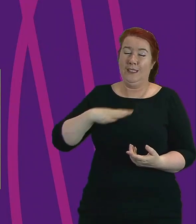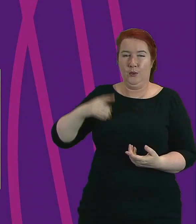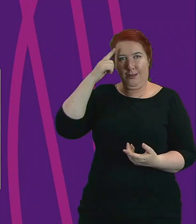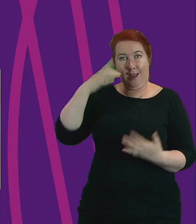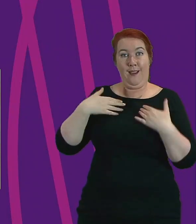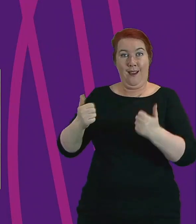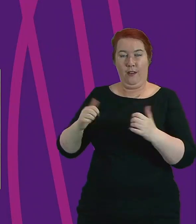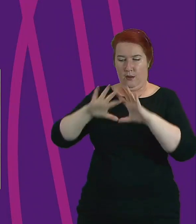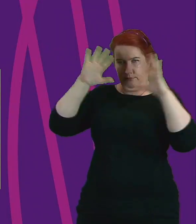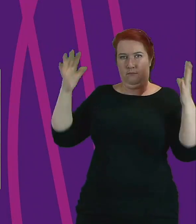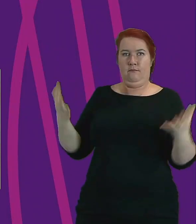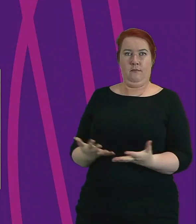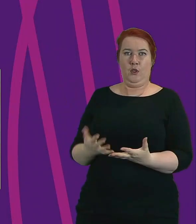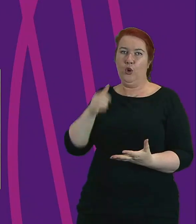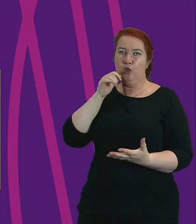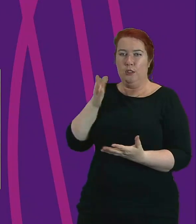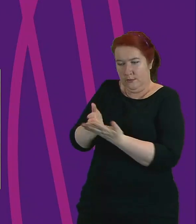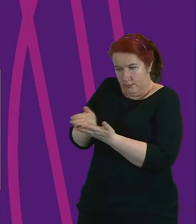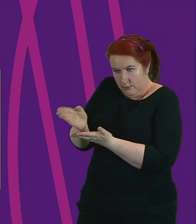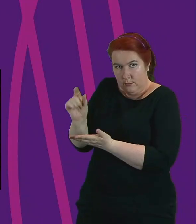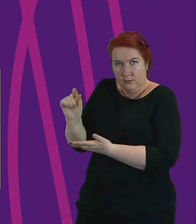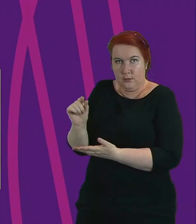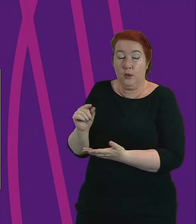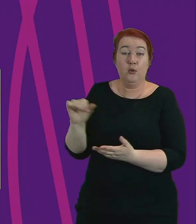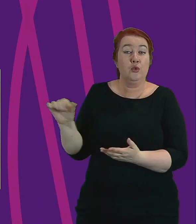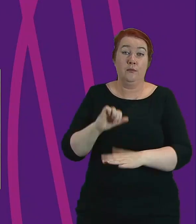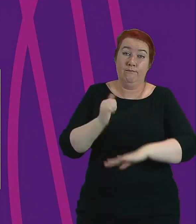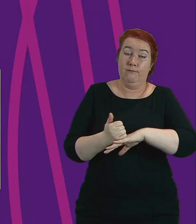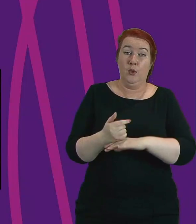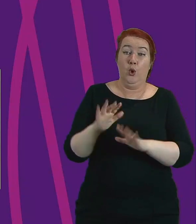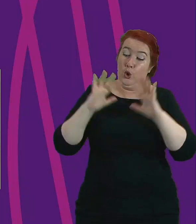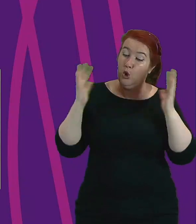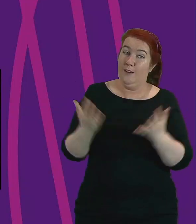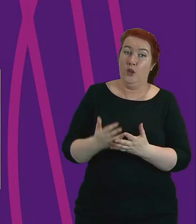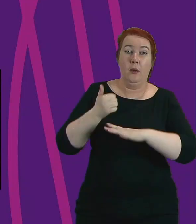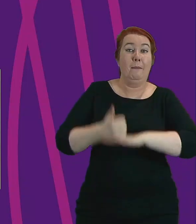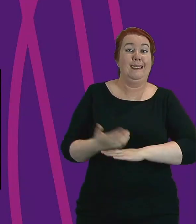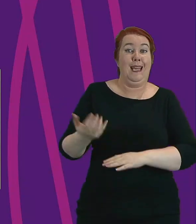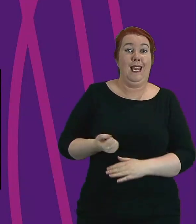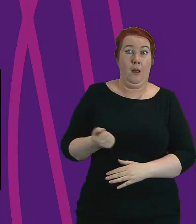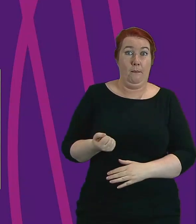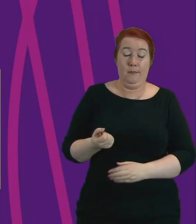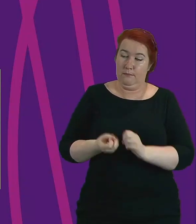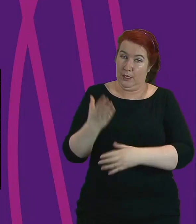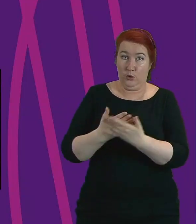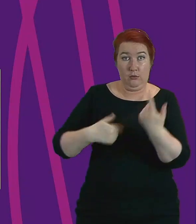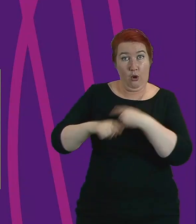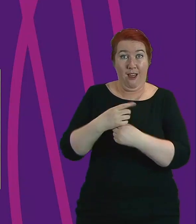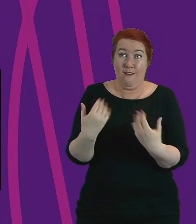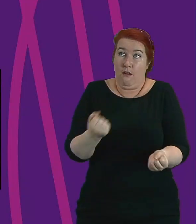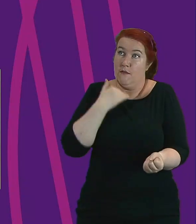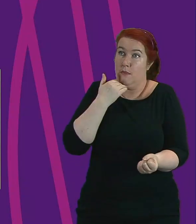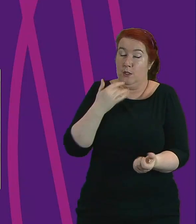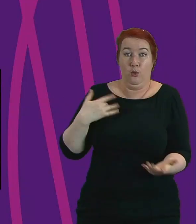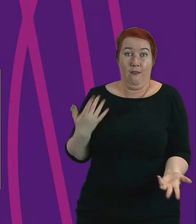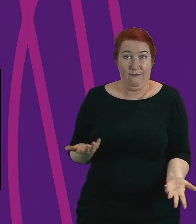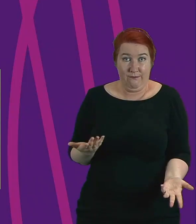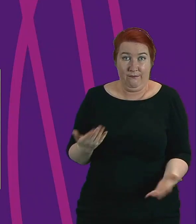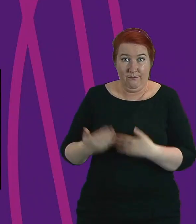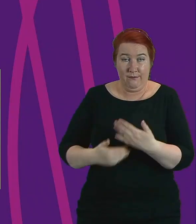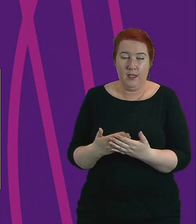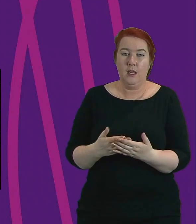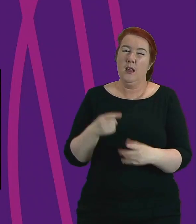health. Implementing a universal basic income to ensure that everyone has enough money to live on would help. And the impact of the